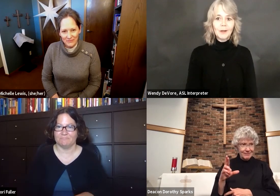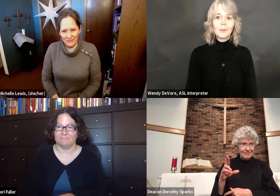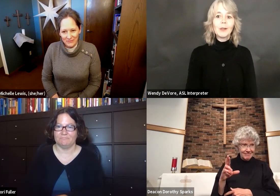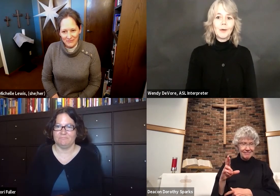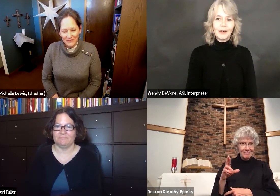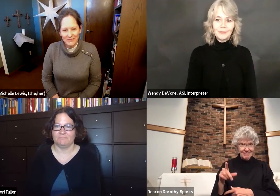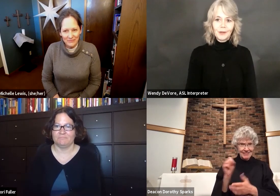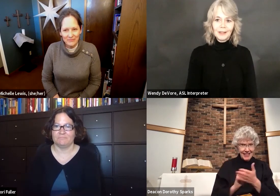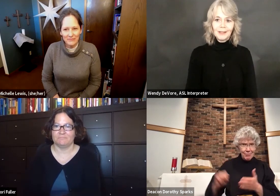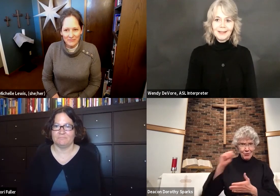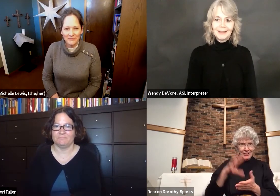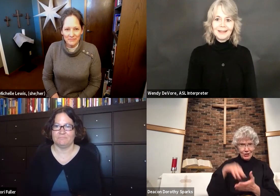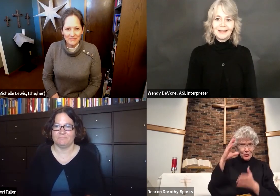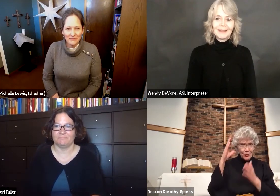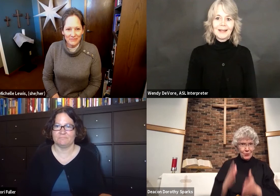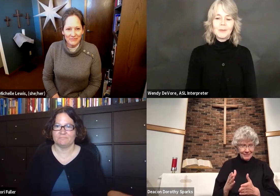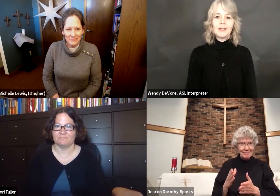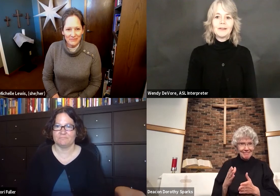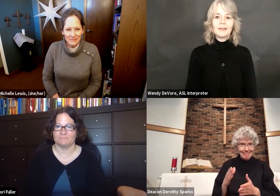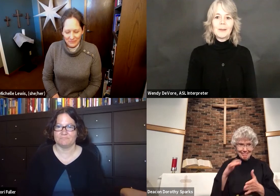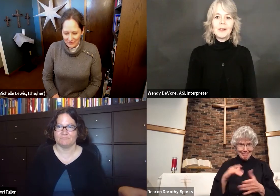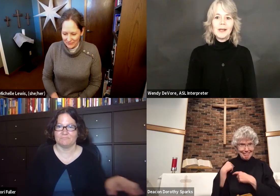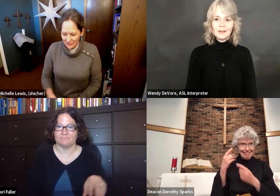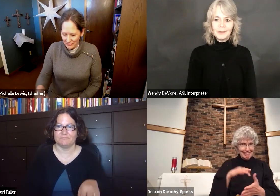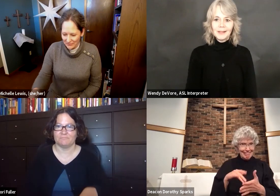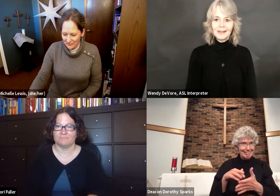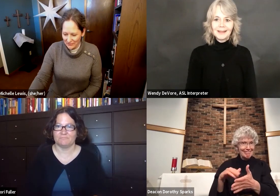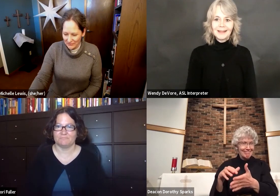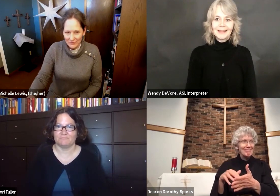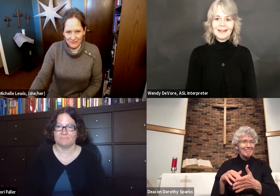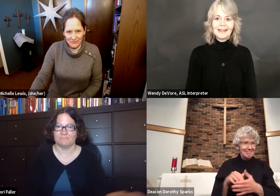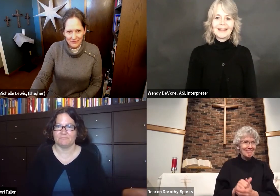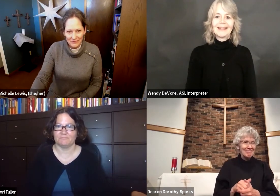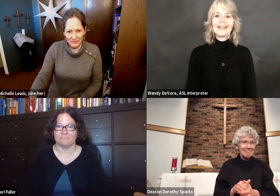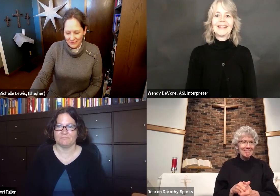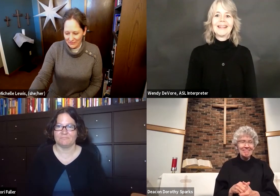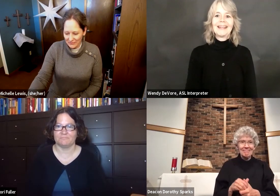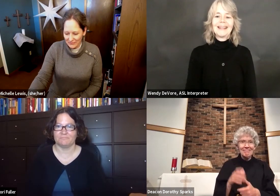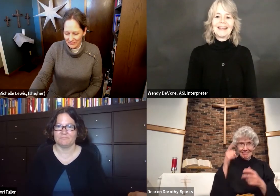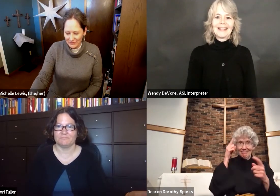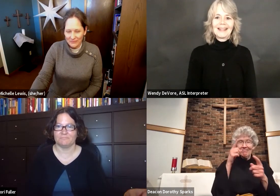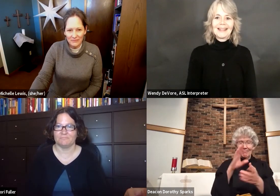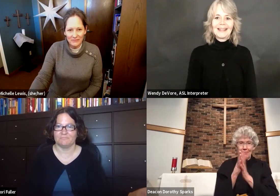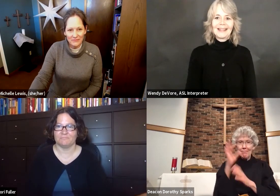to welcome Lori Fuller. She is a seminary student,